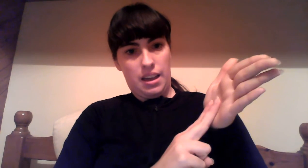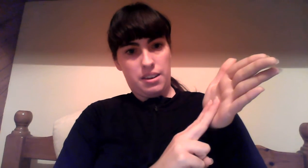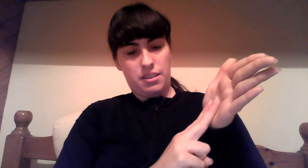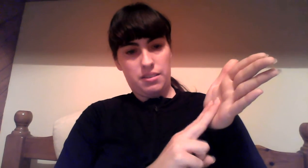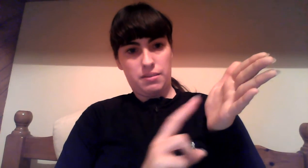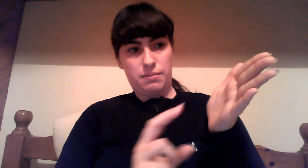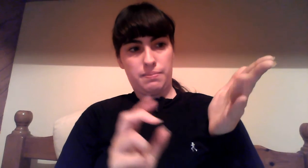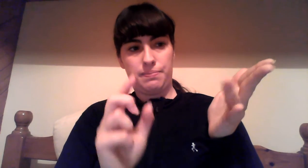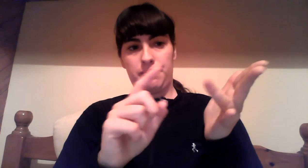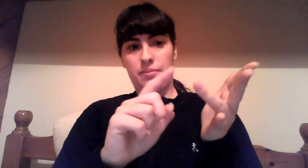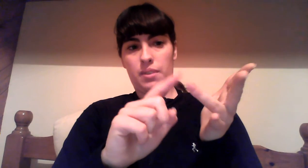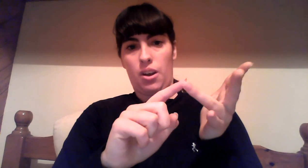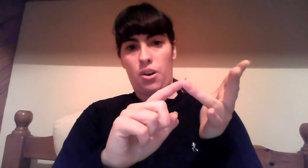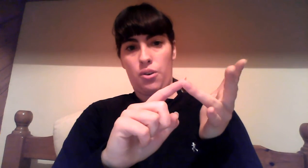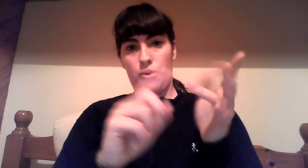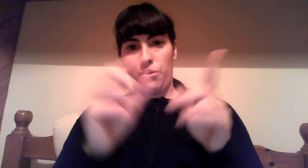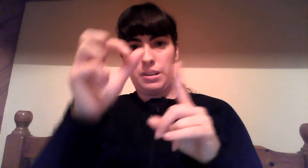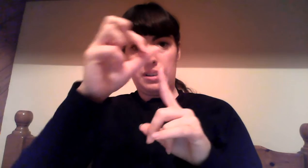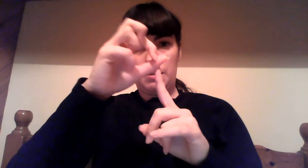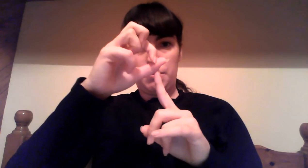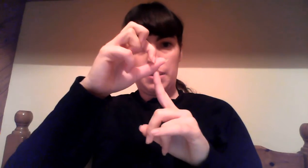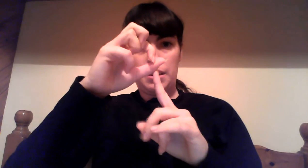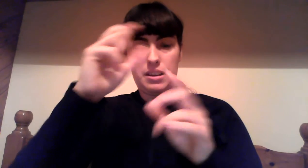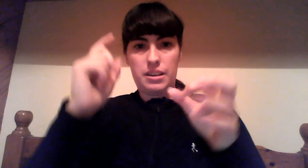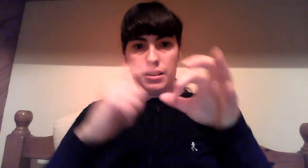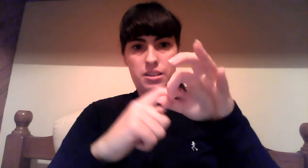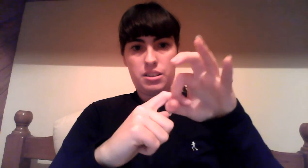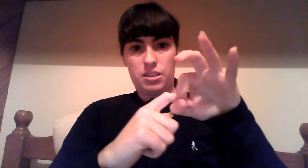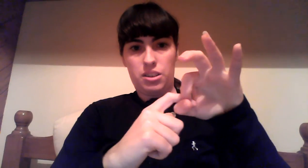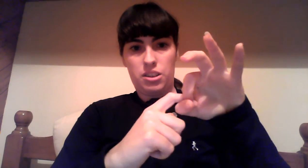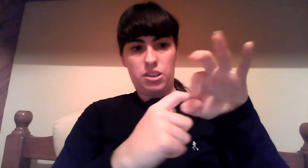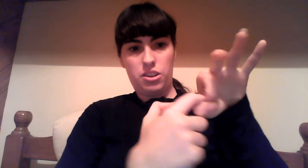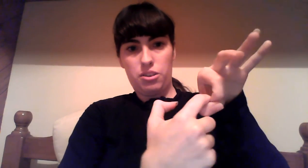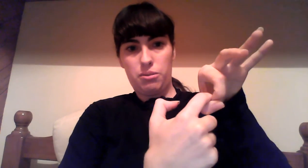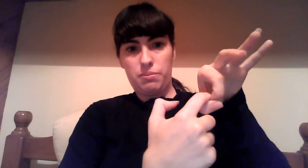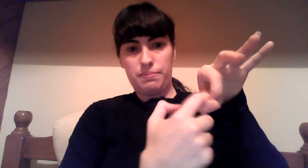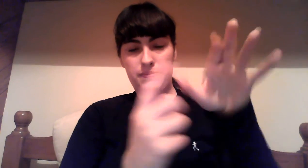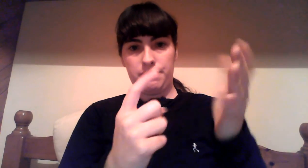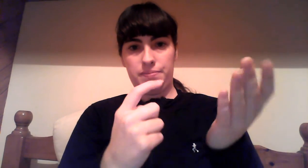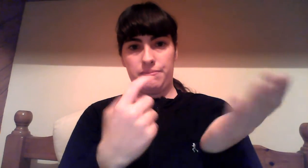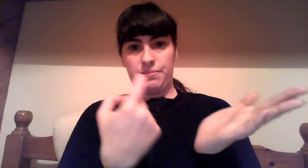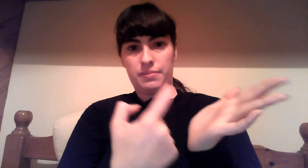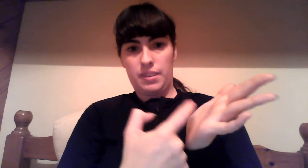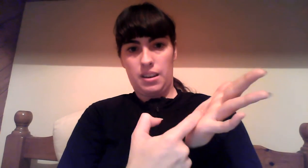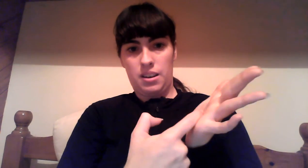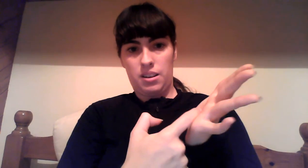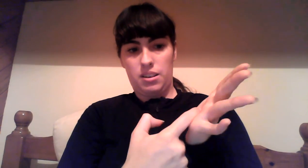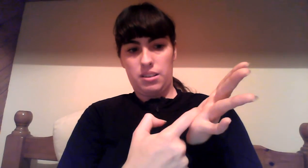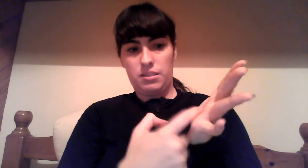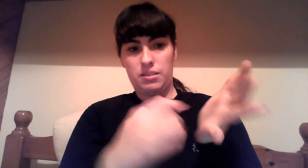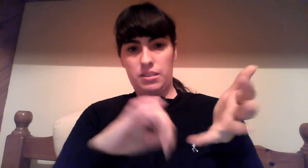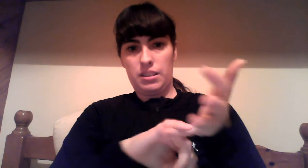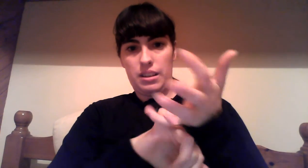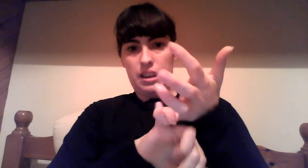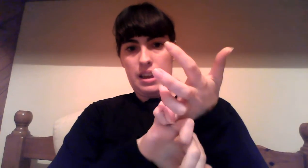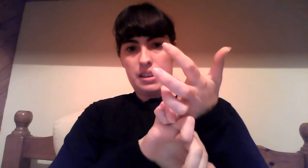N, O, P, Q, R,